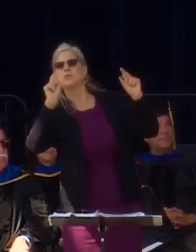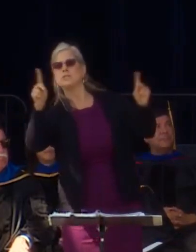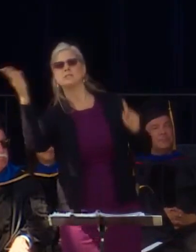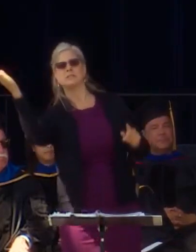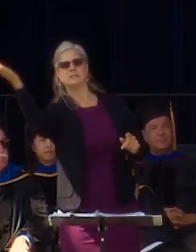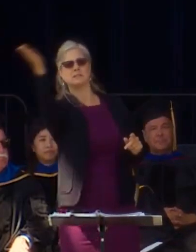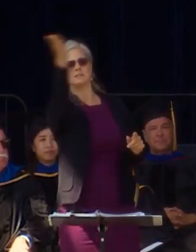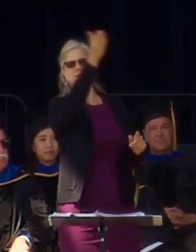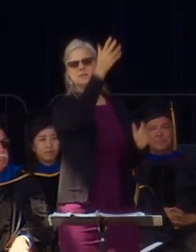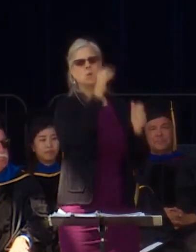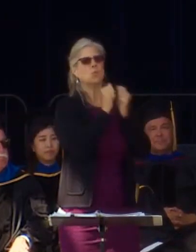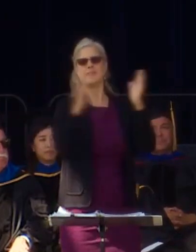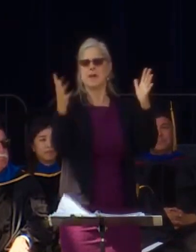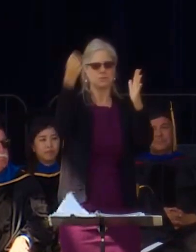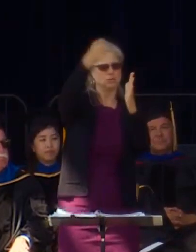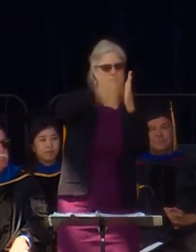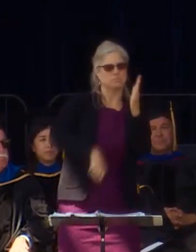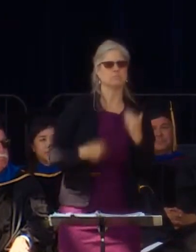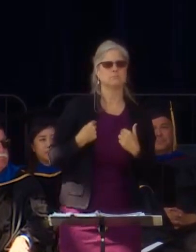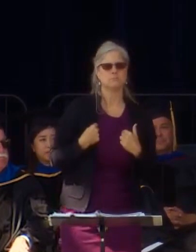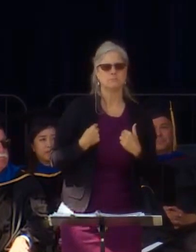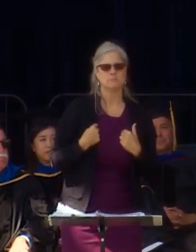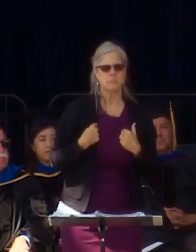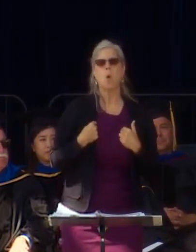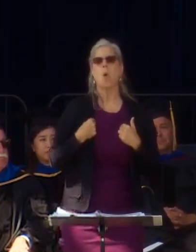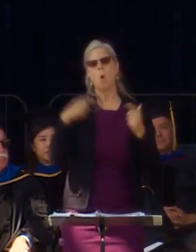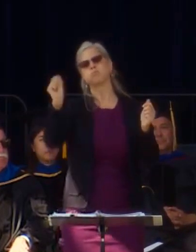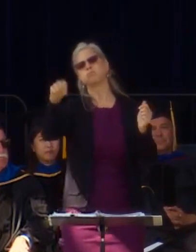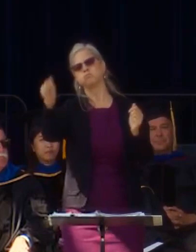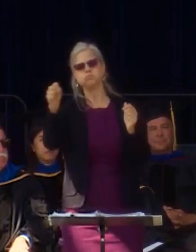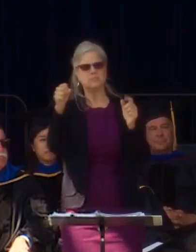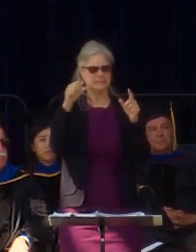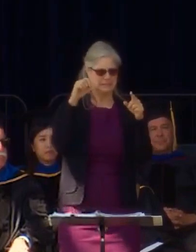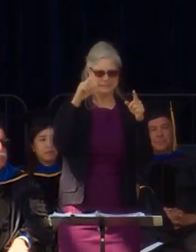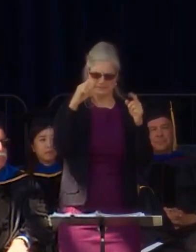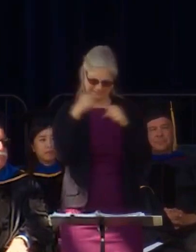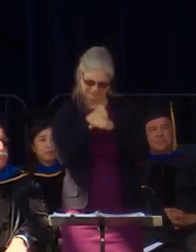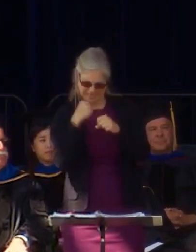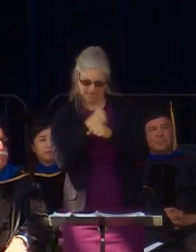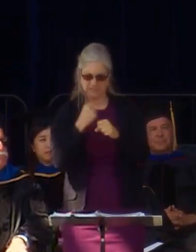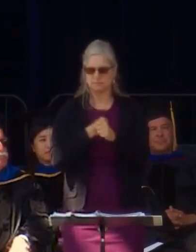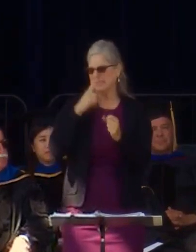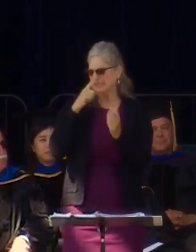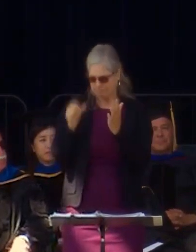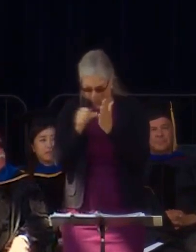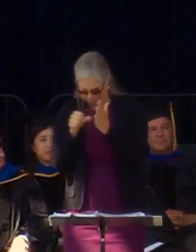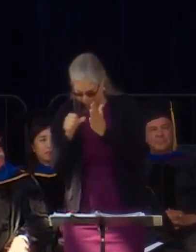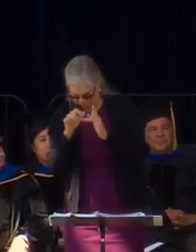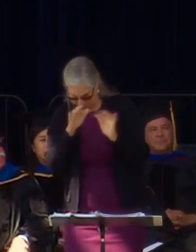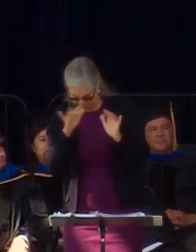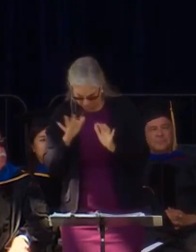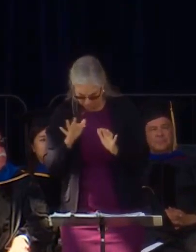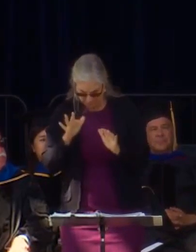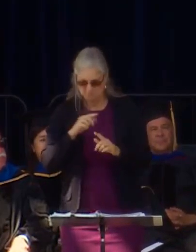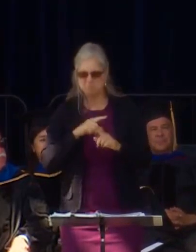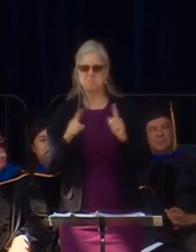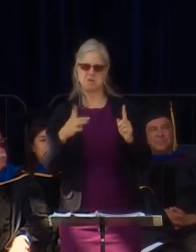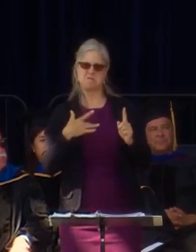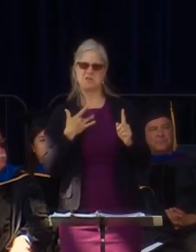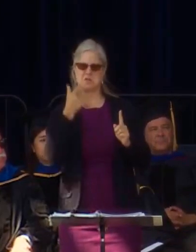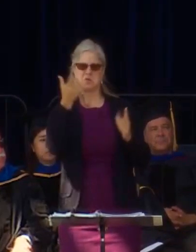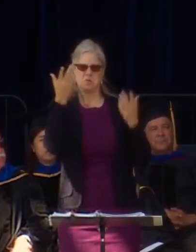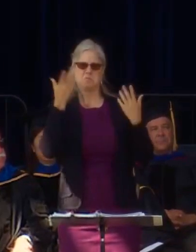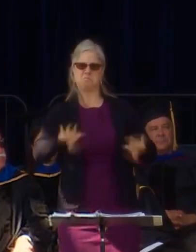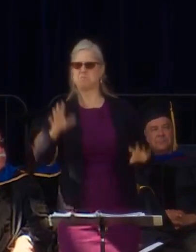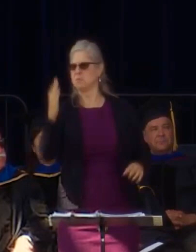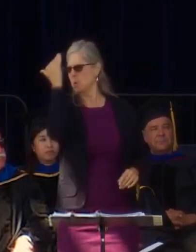script. I had to look up some of the job market stats in preparation for this talk, but I bet you have a good grip